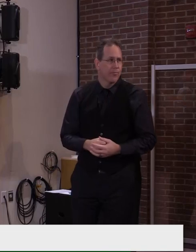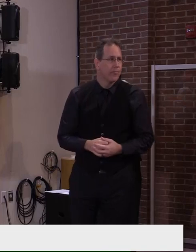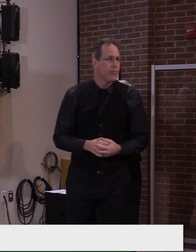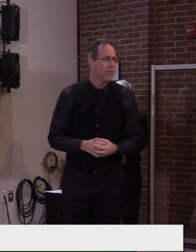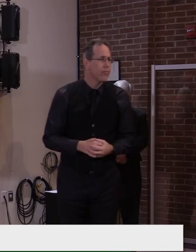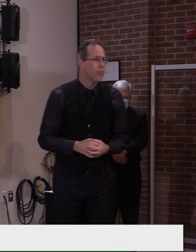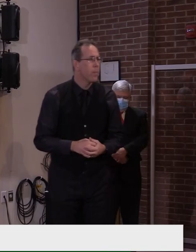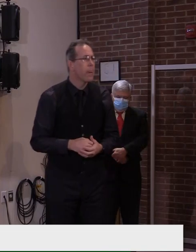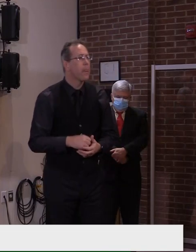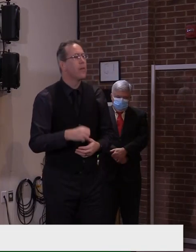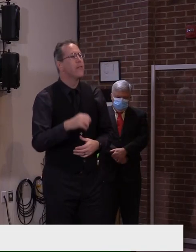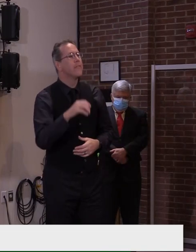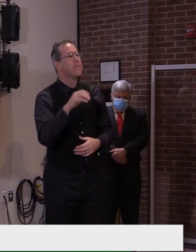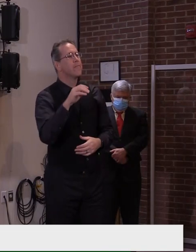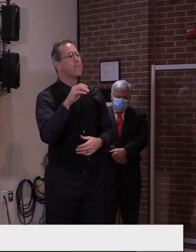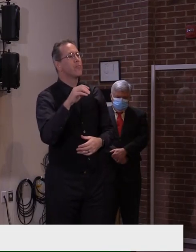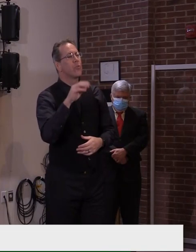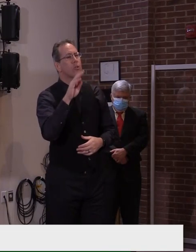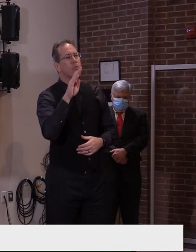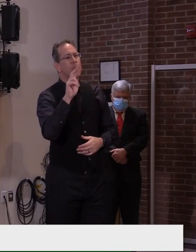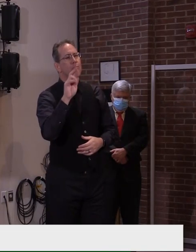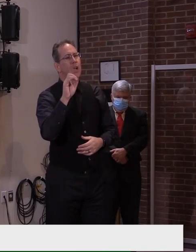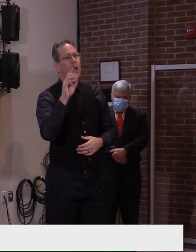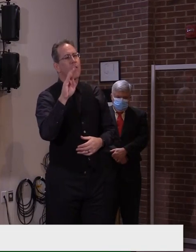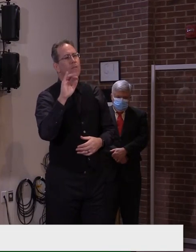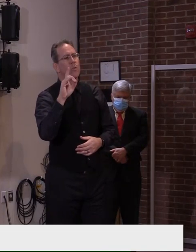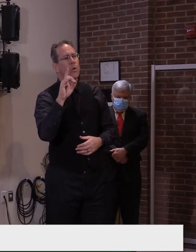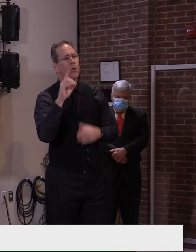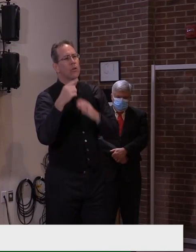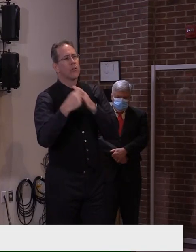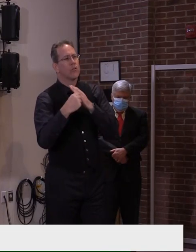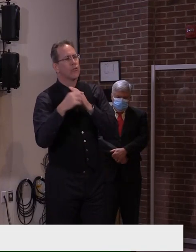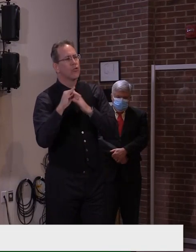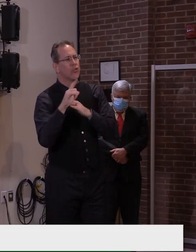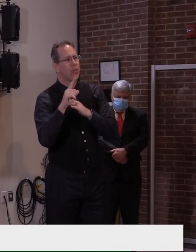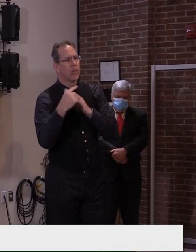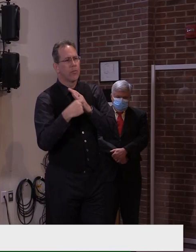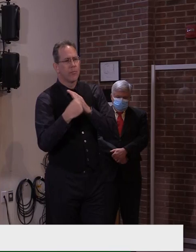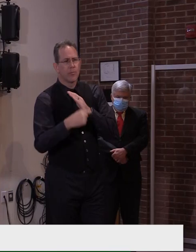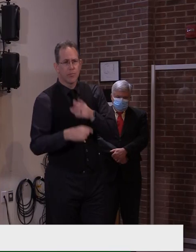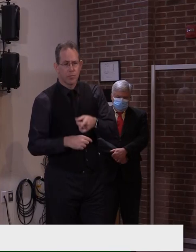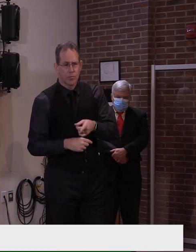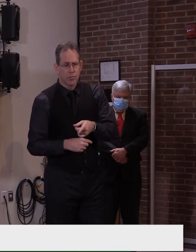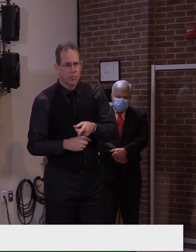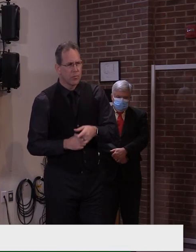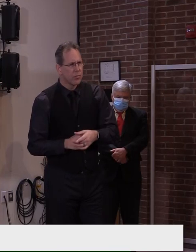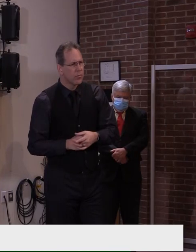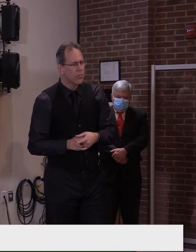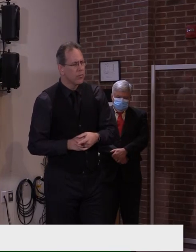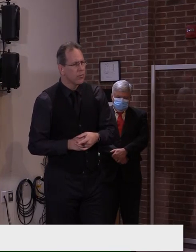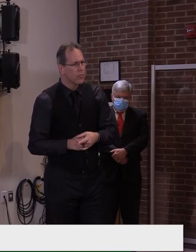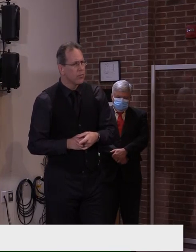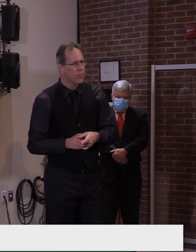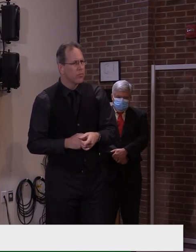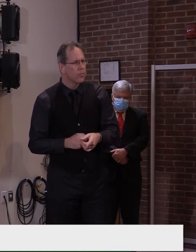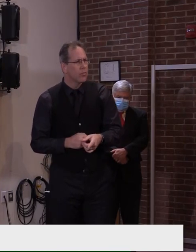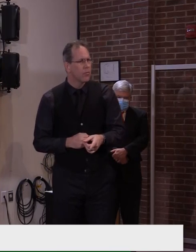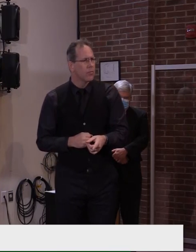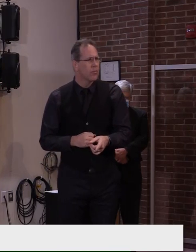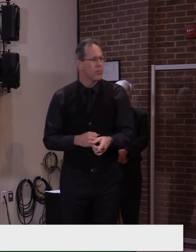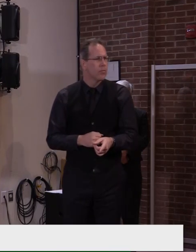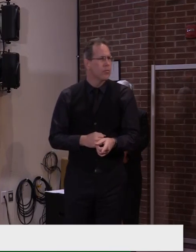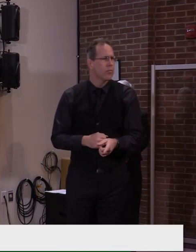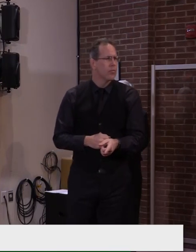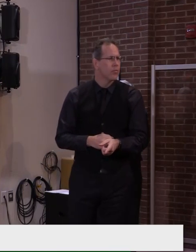Hi, good afternoon. I noticed early in the press conference that Governor Scott said something about a plan to